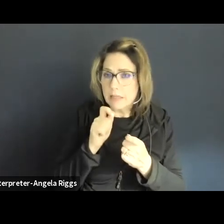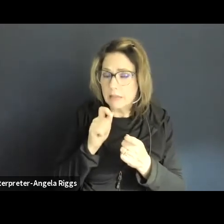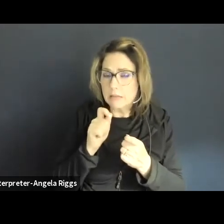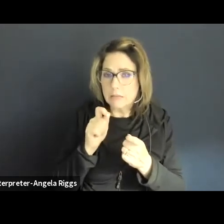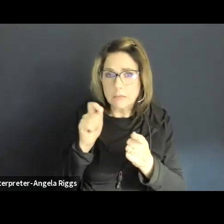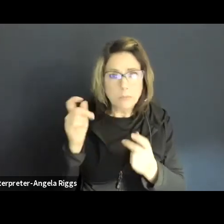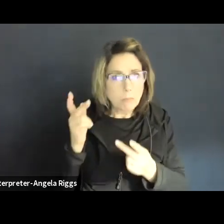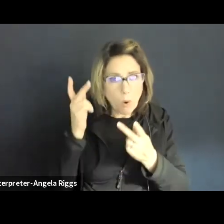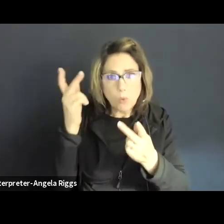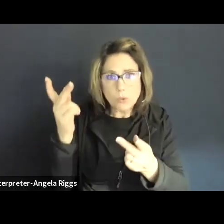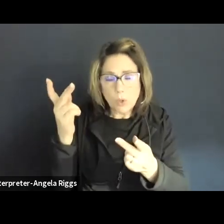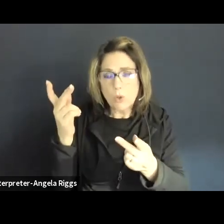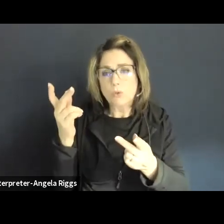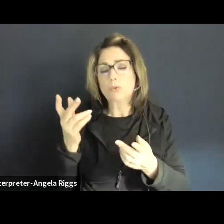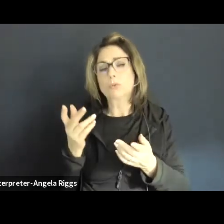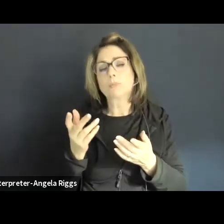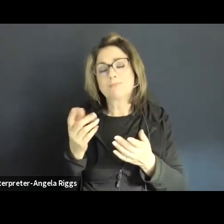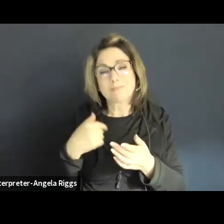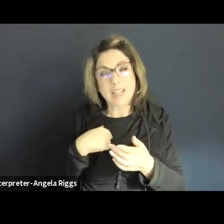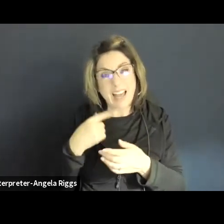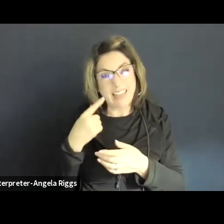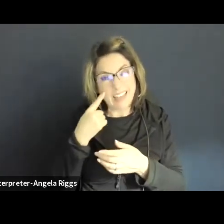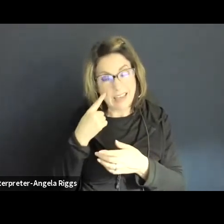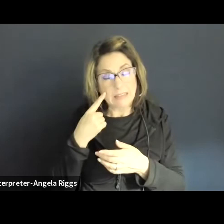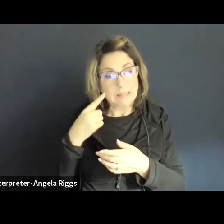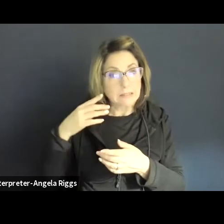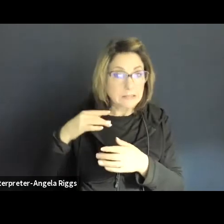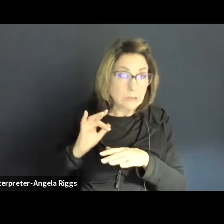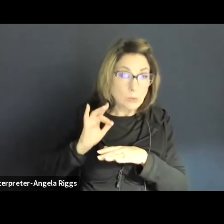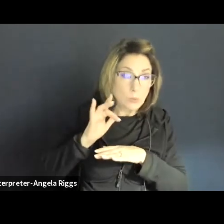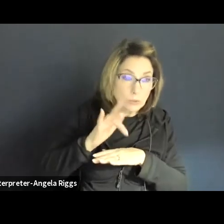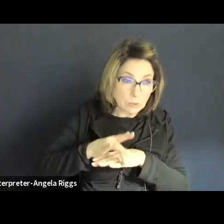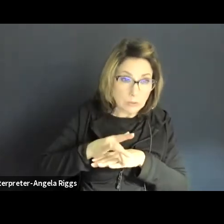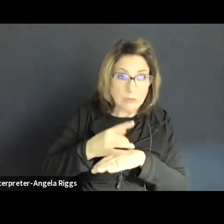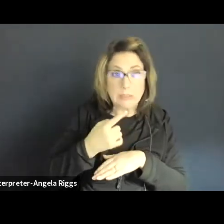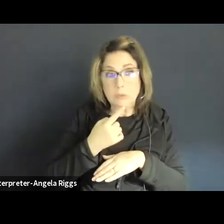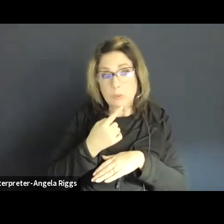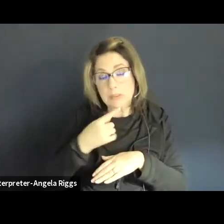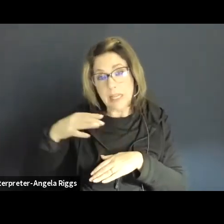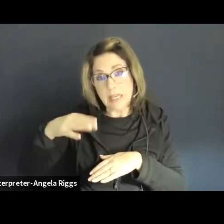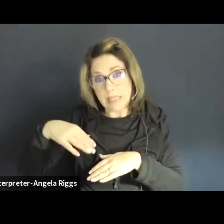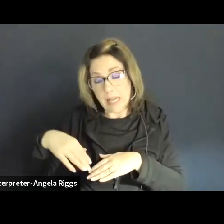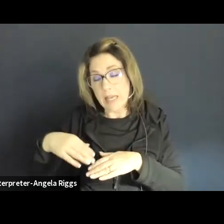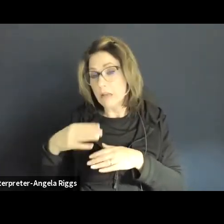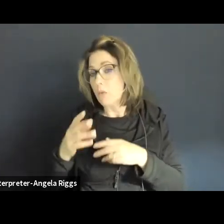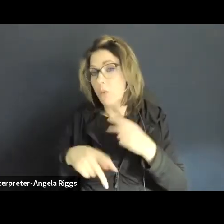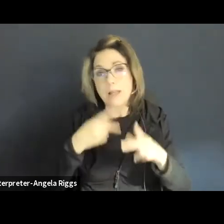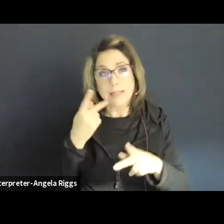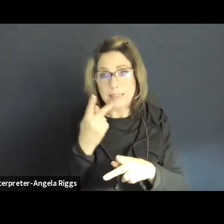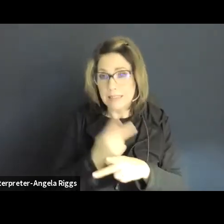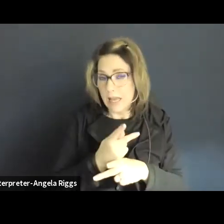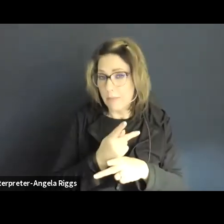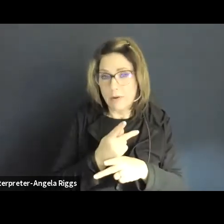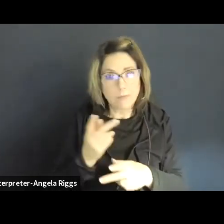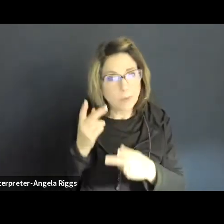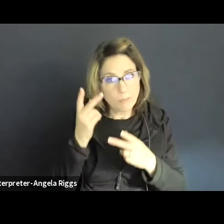proposals, I think it is too early to say at this point, what type of proposals